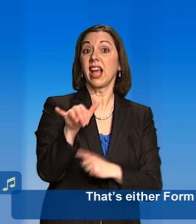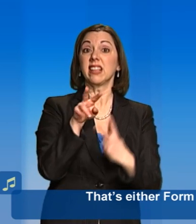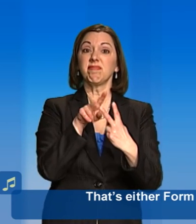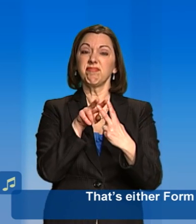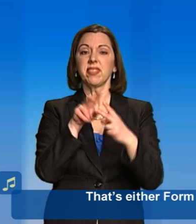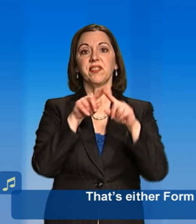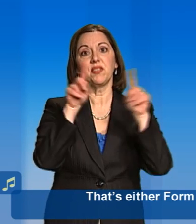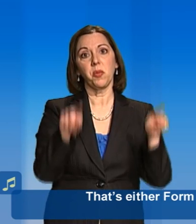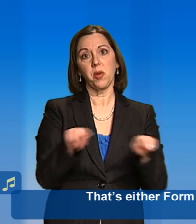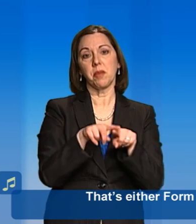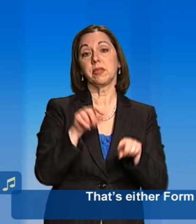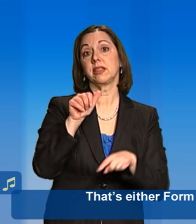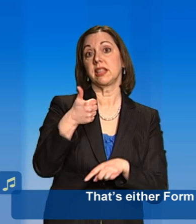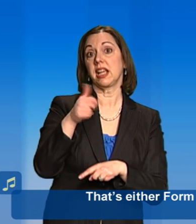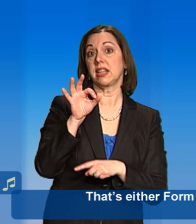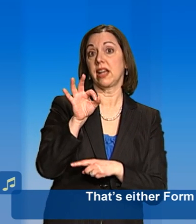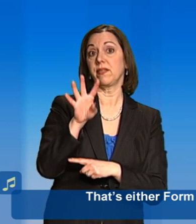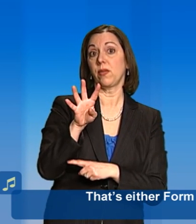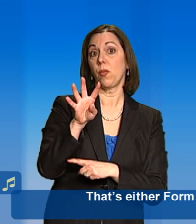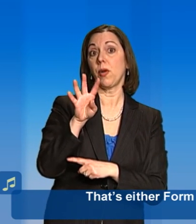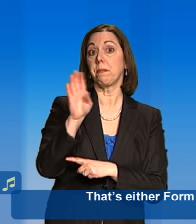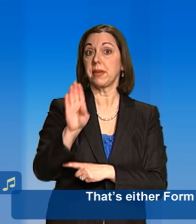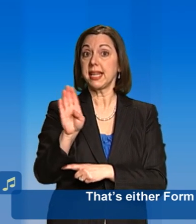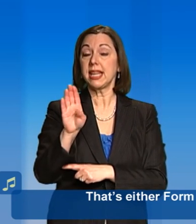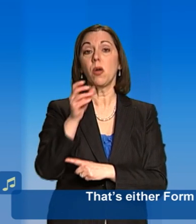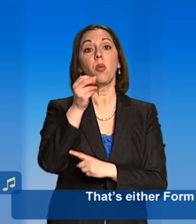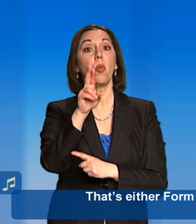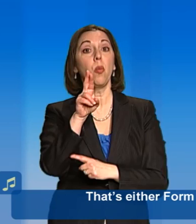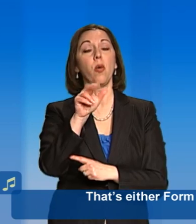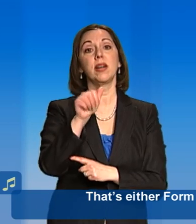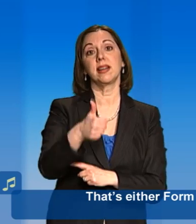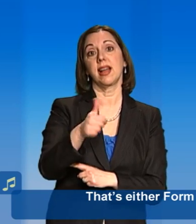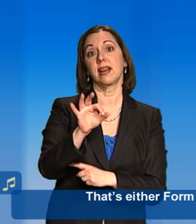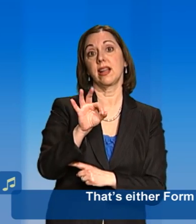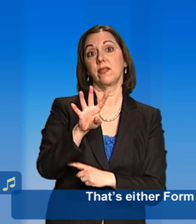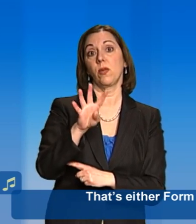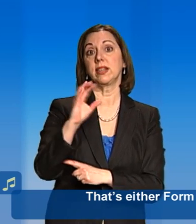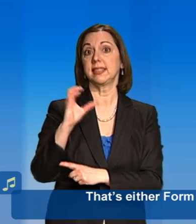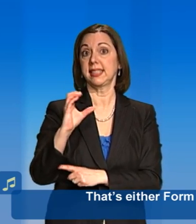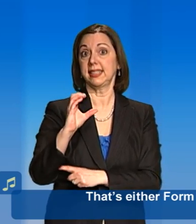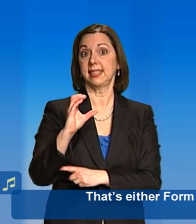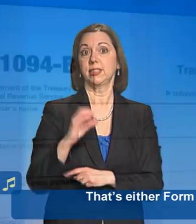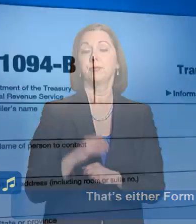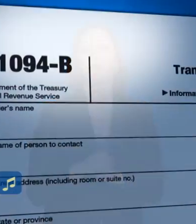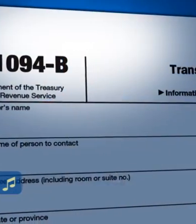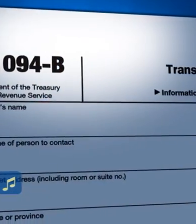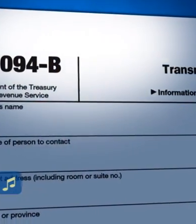That's either Form 1094-B or C.